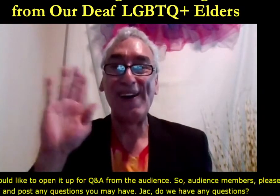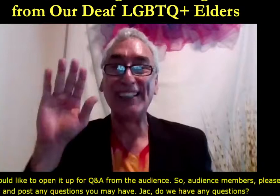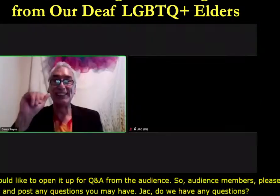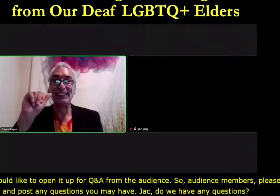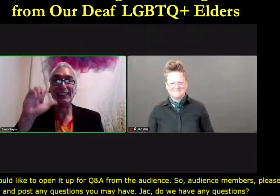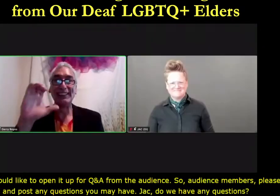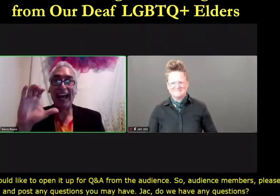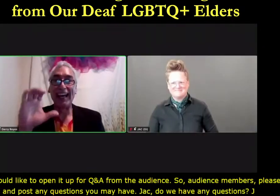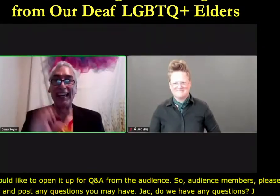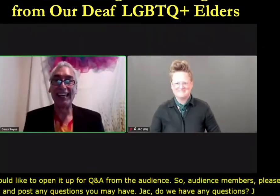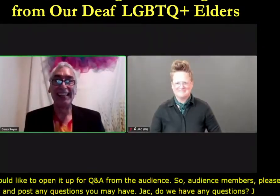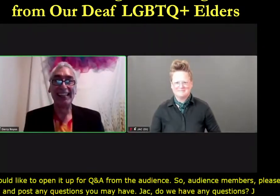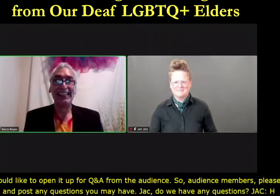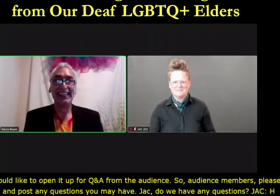hello hey jack